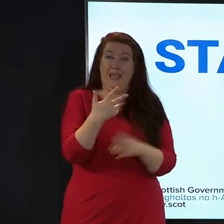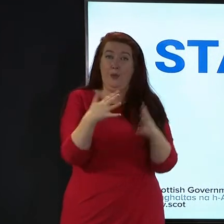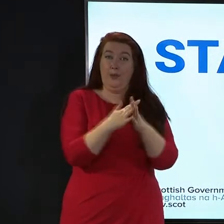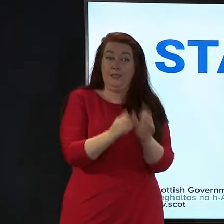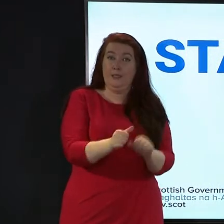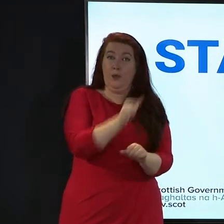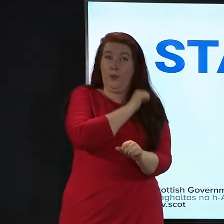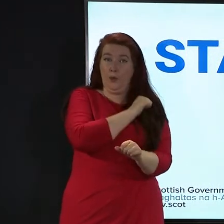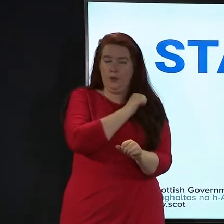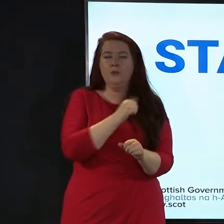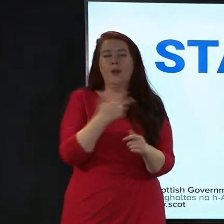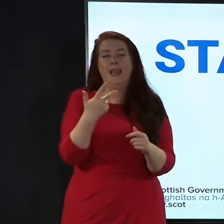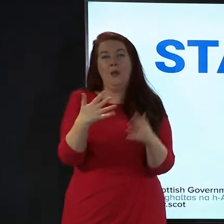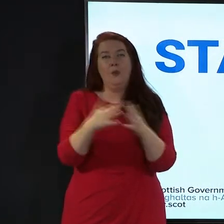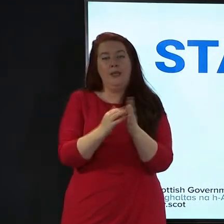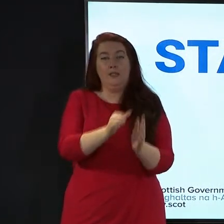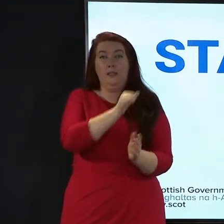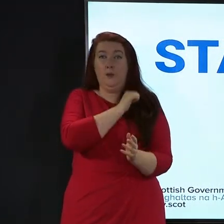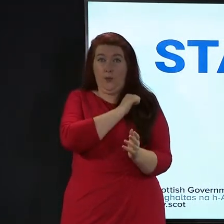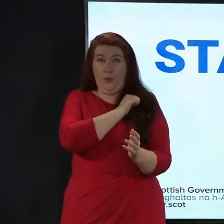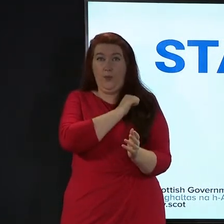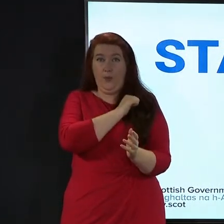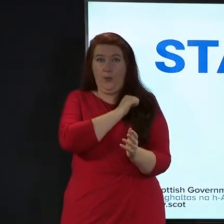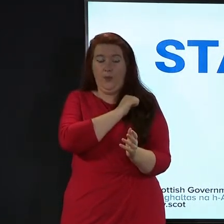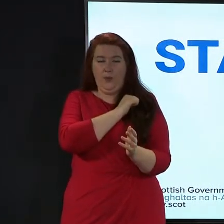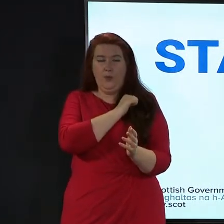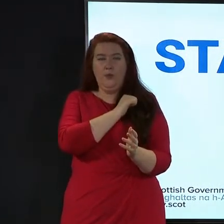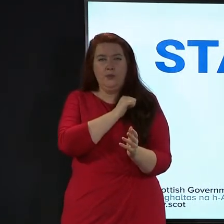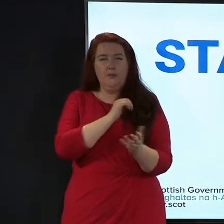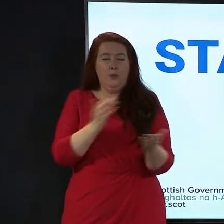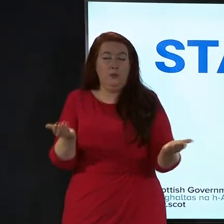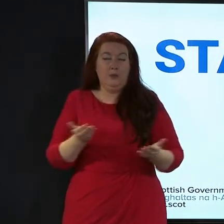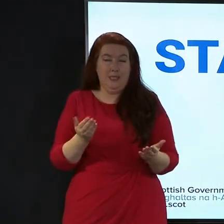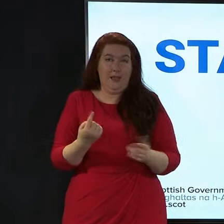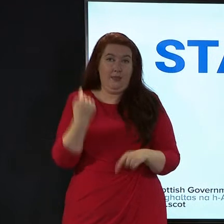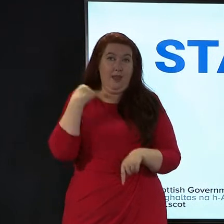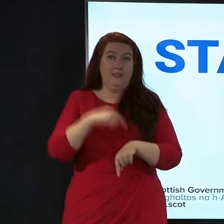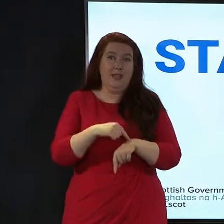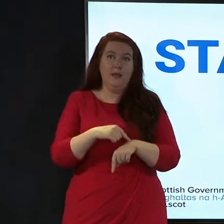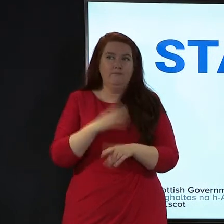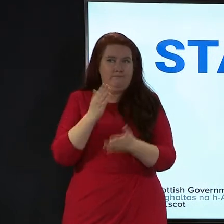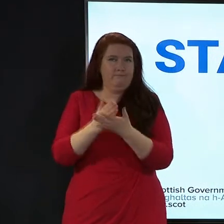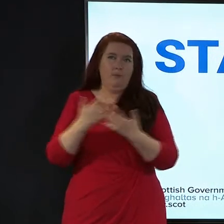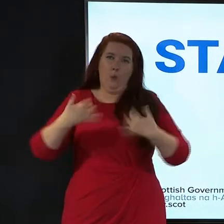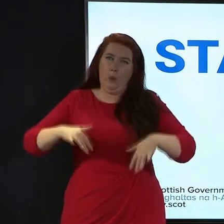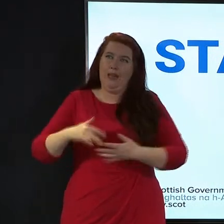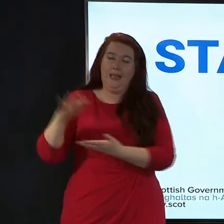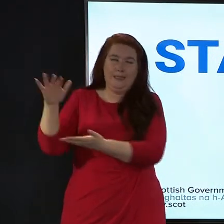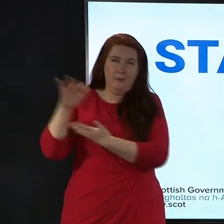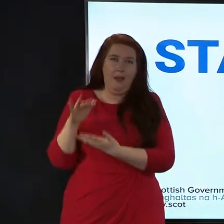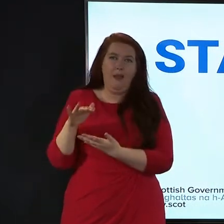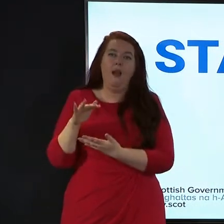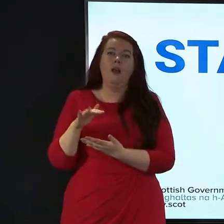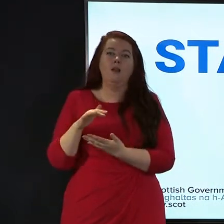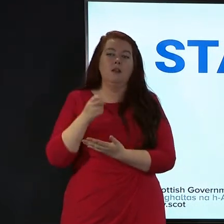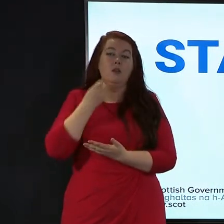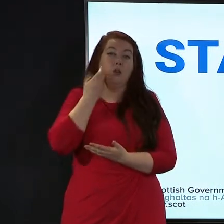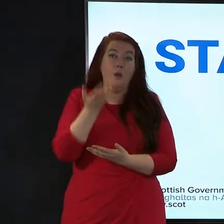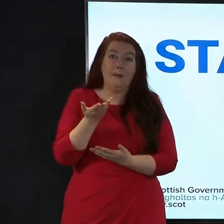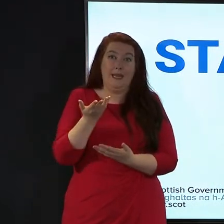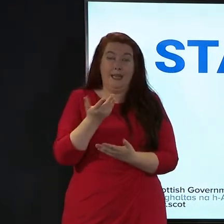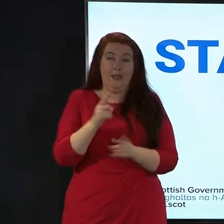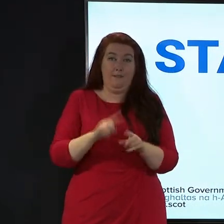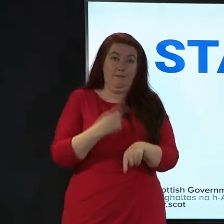you go back 8 weeks from today, you will find that, and that at that point it was supply, the daily number of first doses